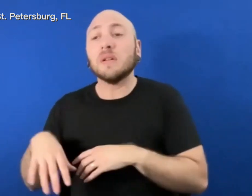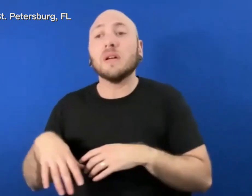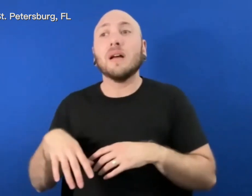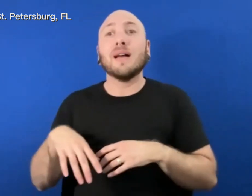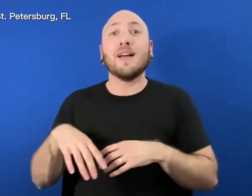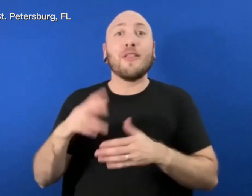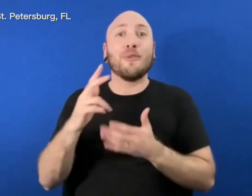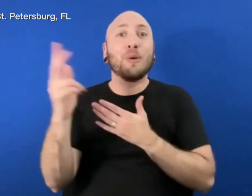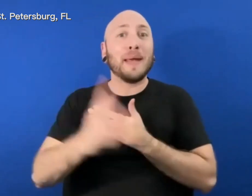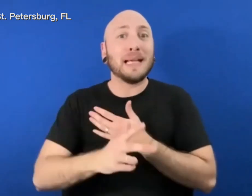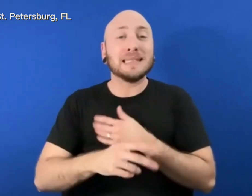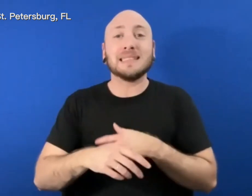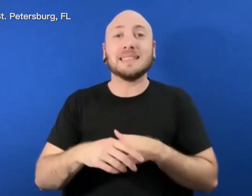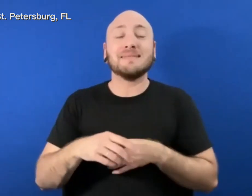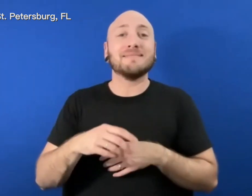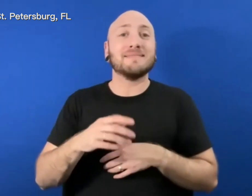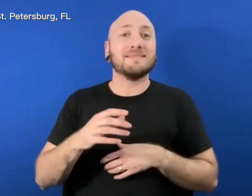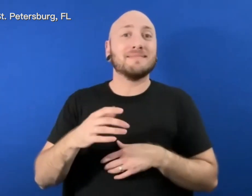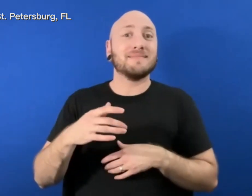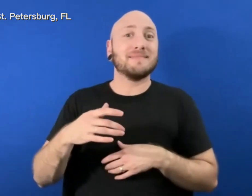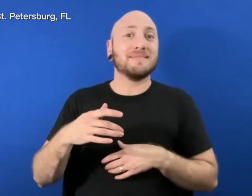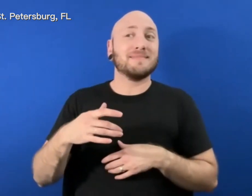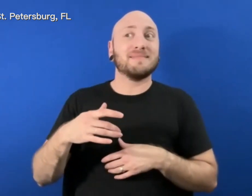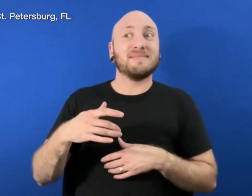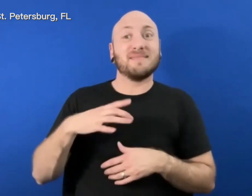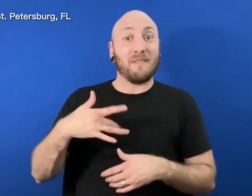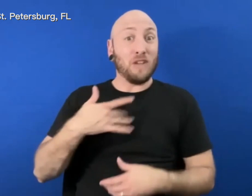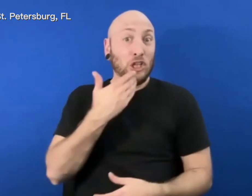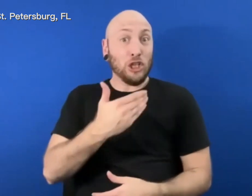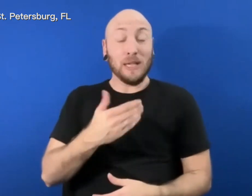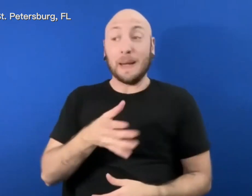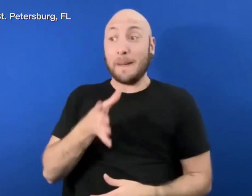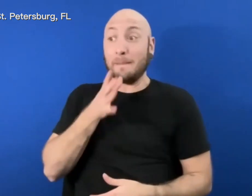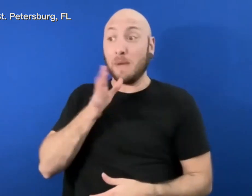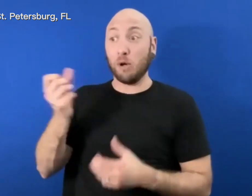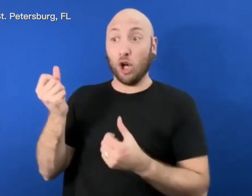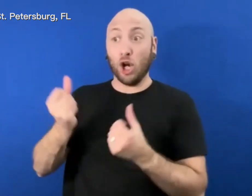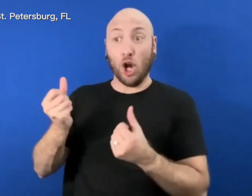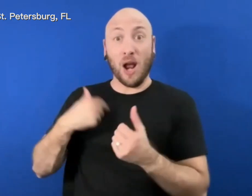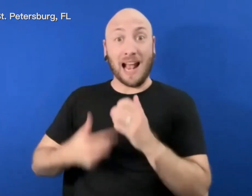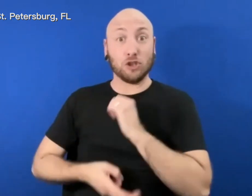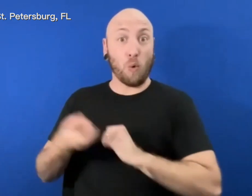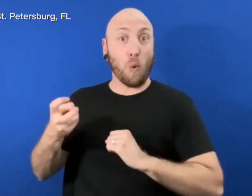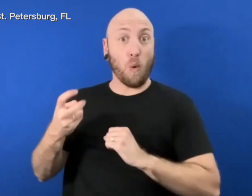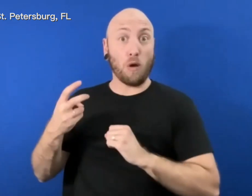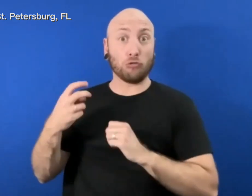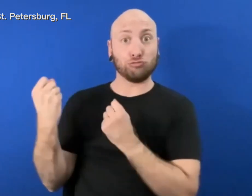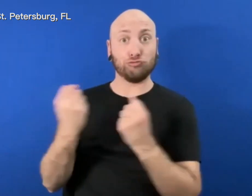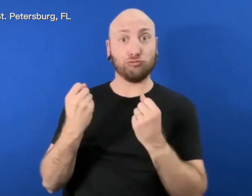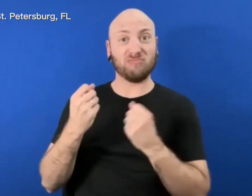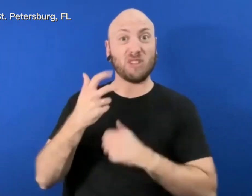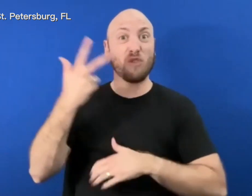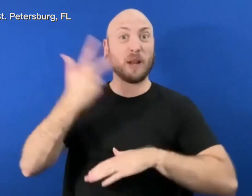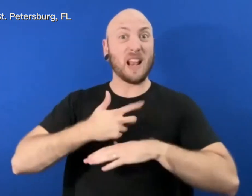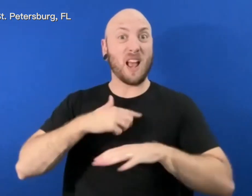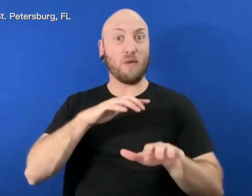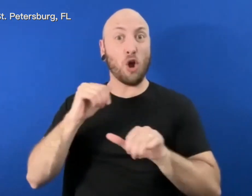car out again. I stole it, and I was gone for 3 days. There was a warrant out for me